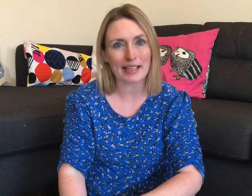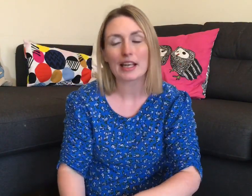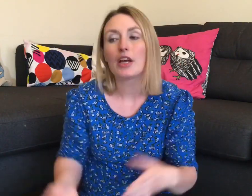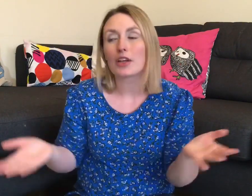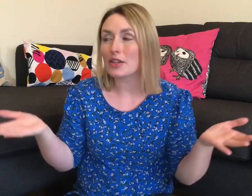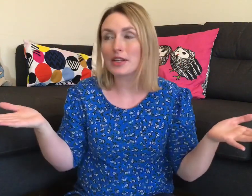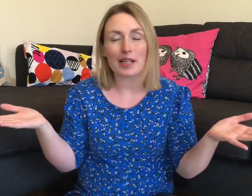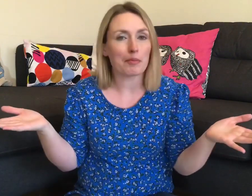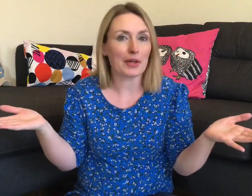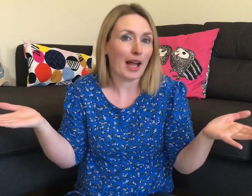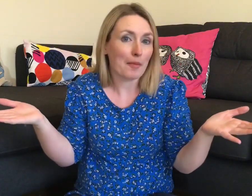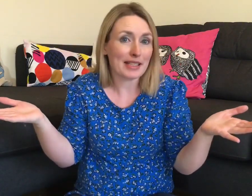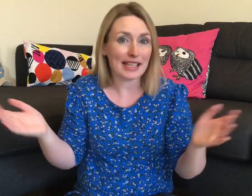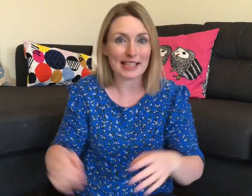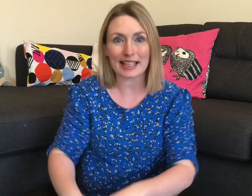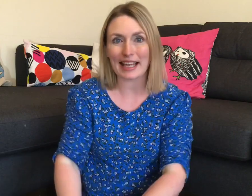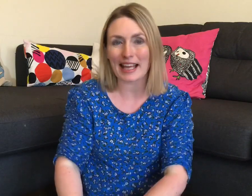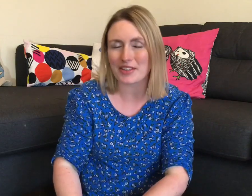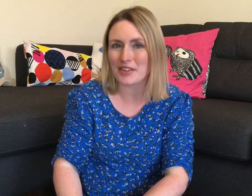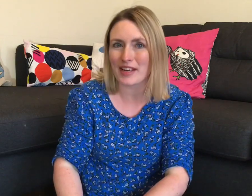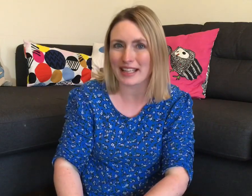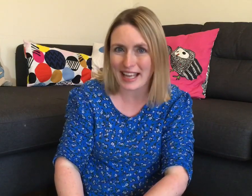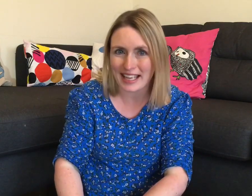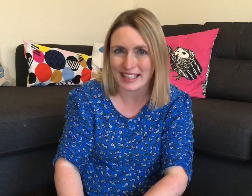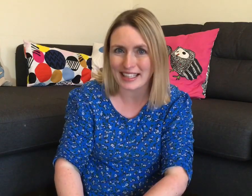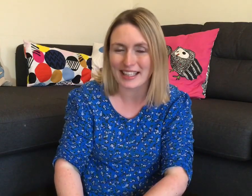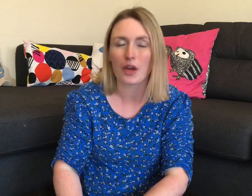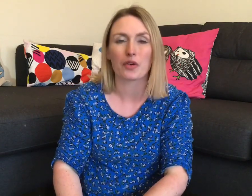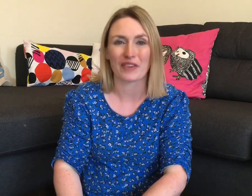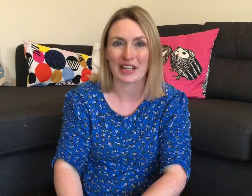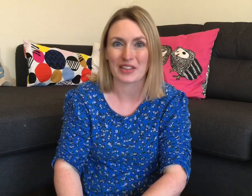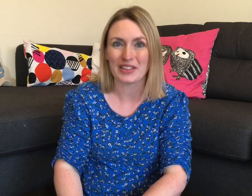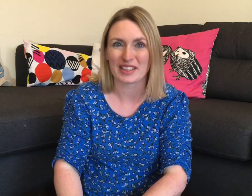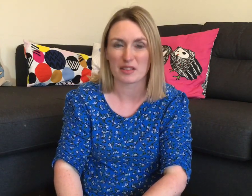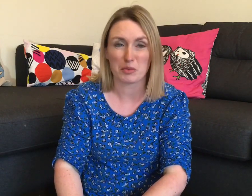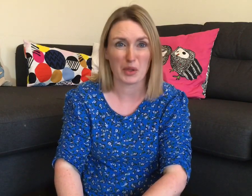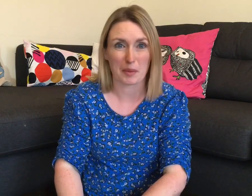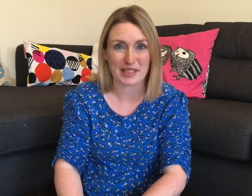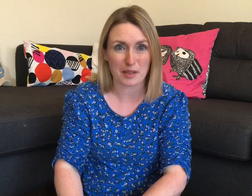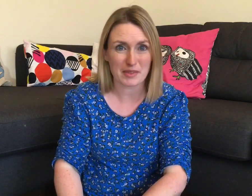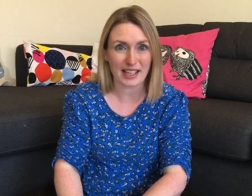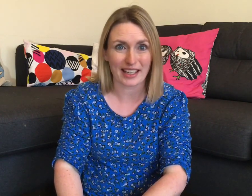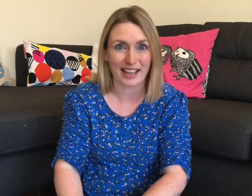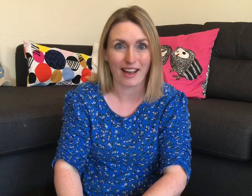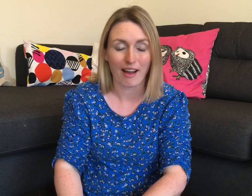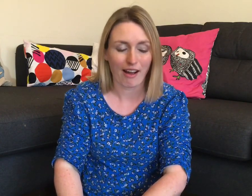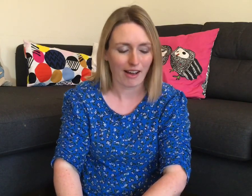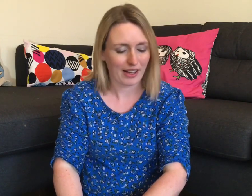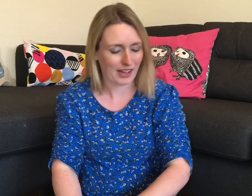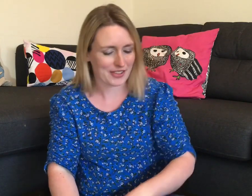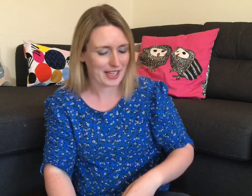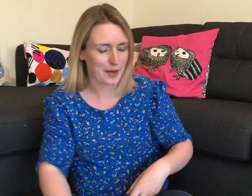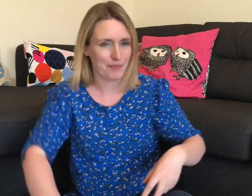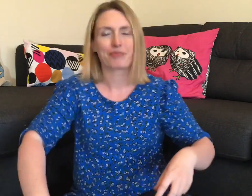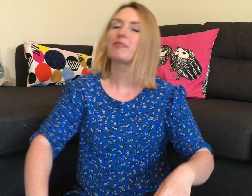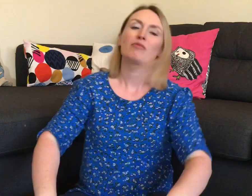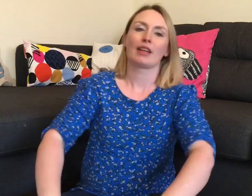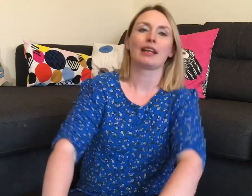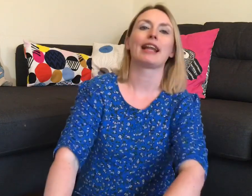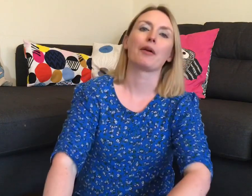couldn't put Humpty together again. Very good. Poor Humpty Dumpty. Oh dear. Now